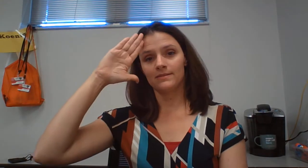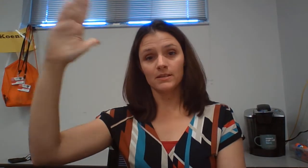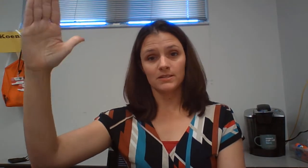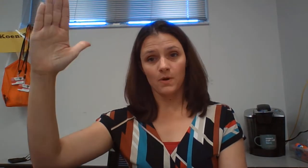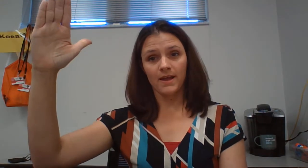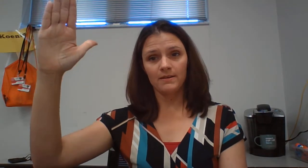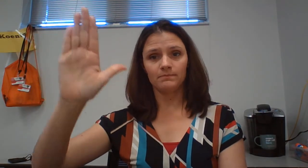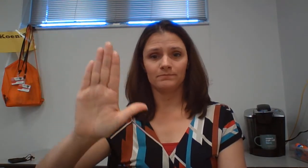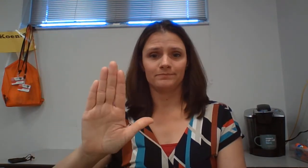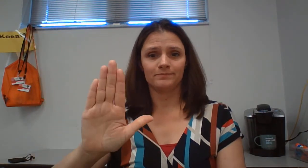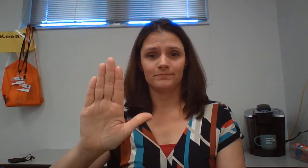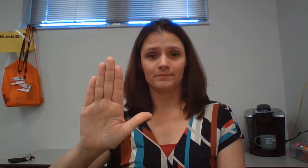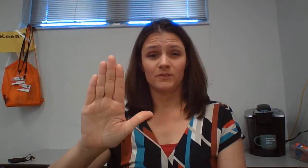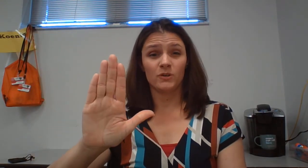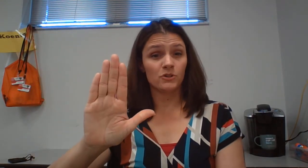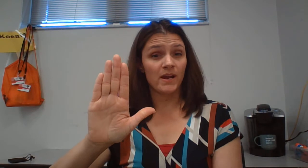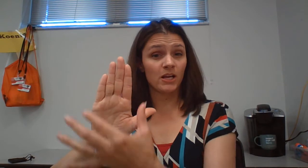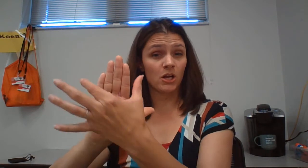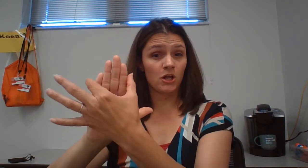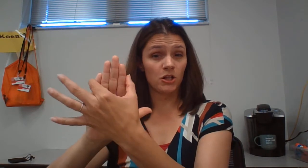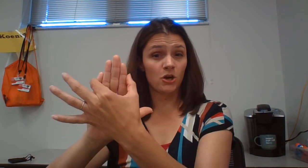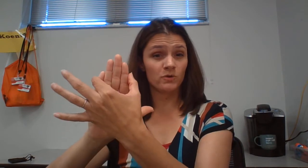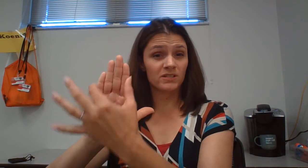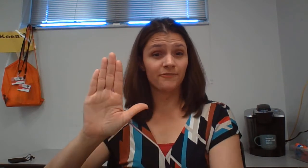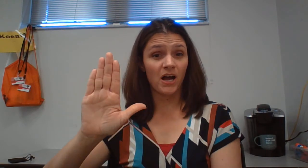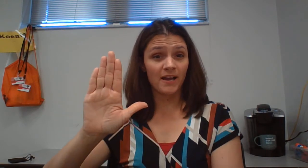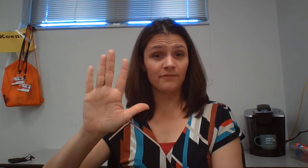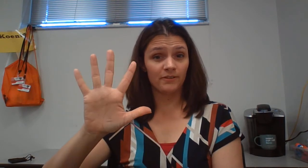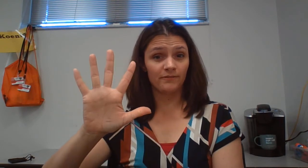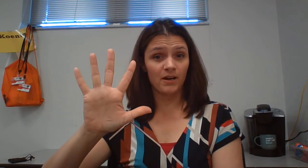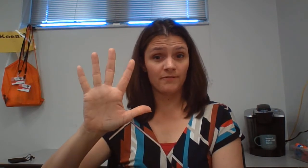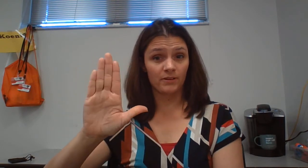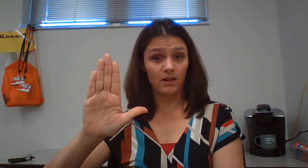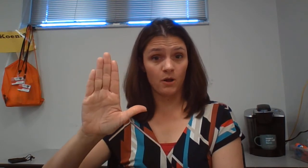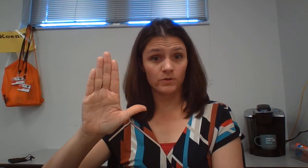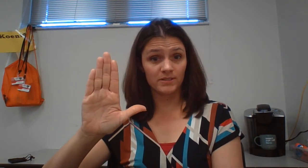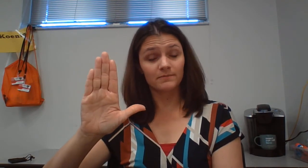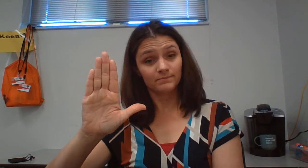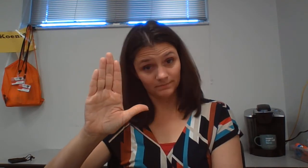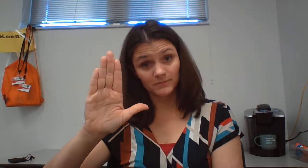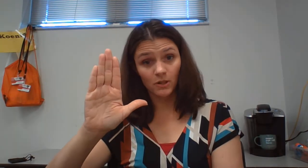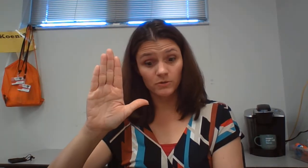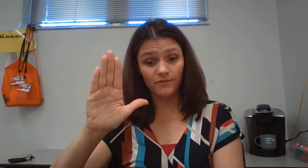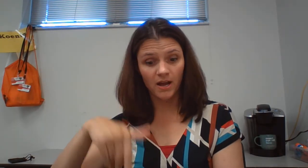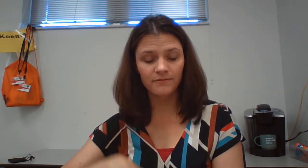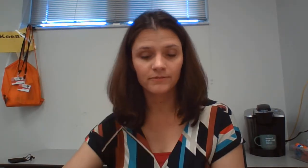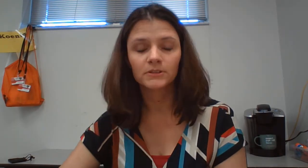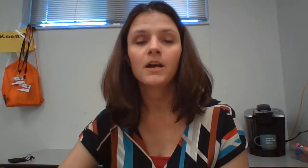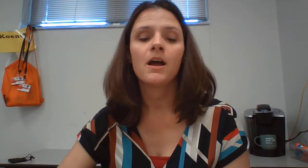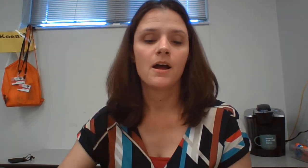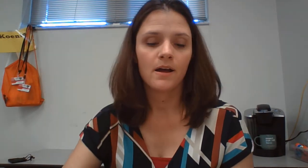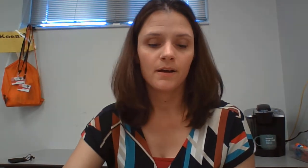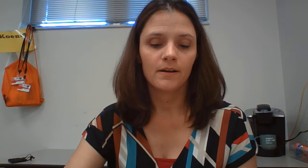this way, you can do a closed 5, 5 closed, closed 5.